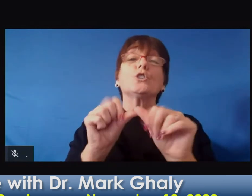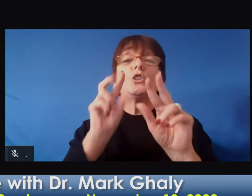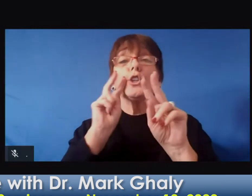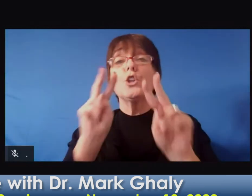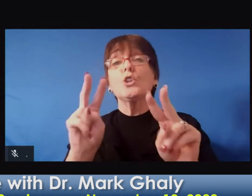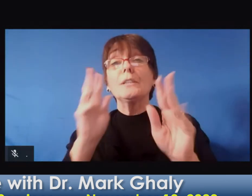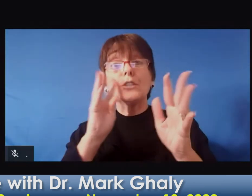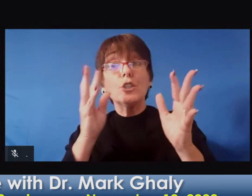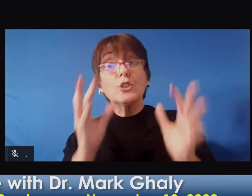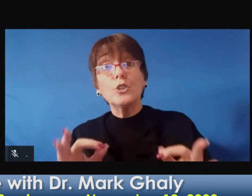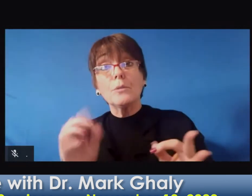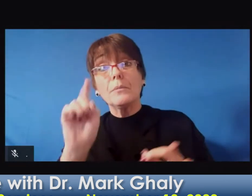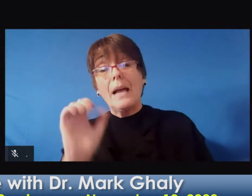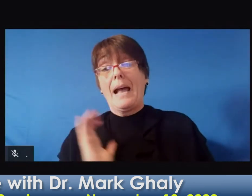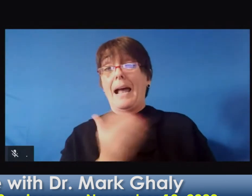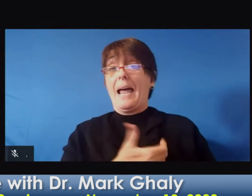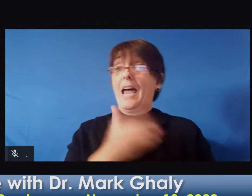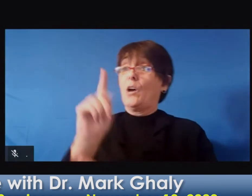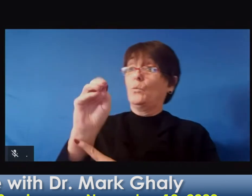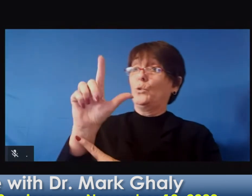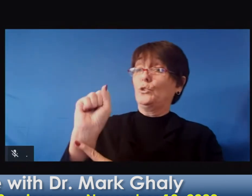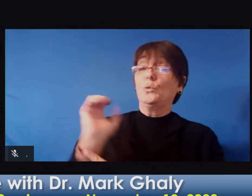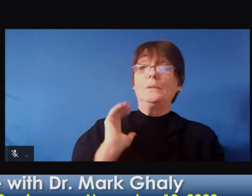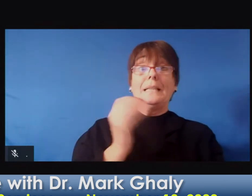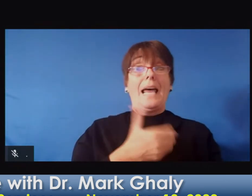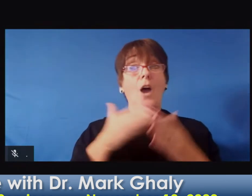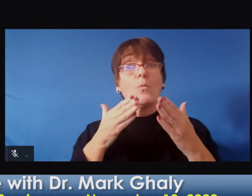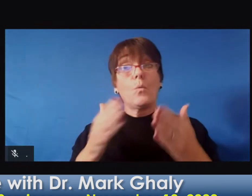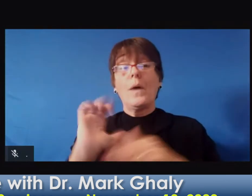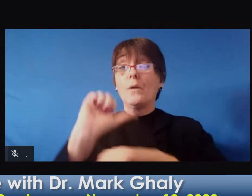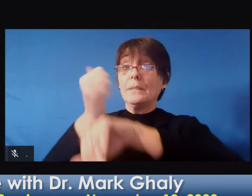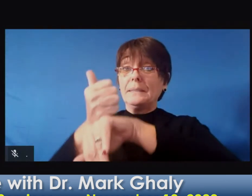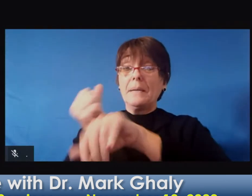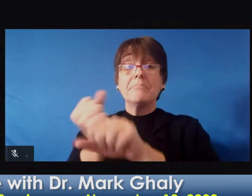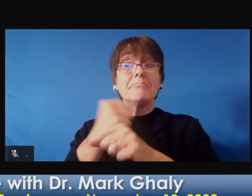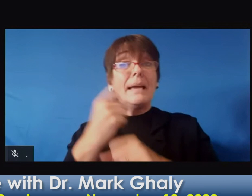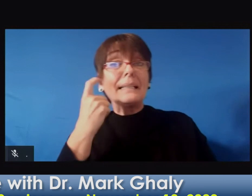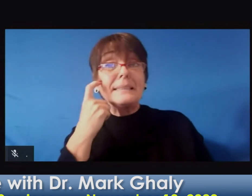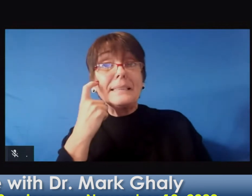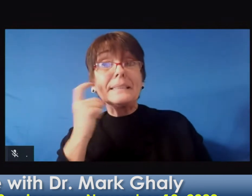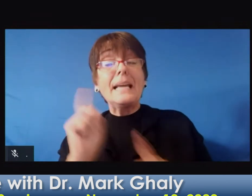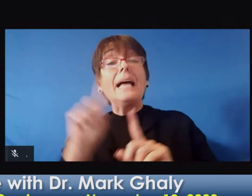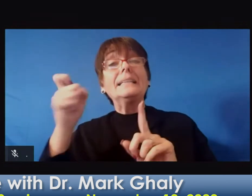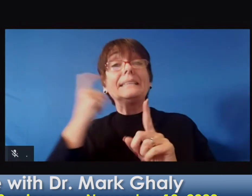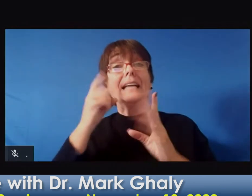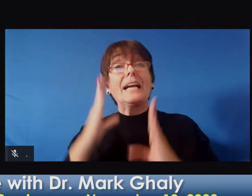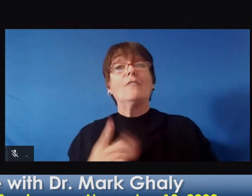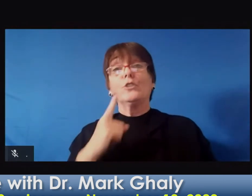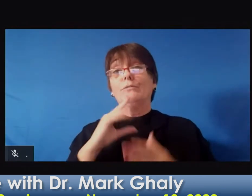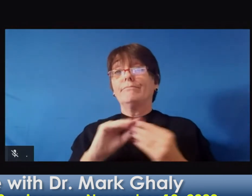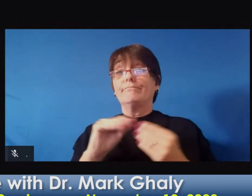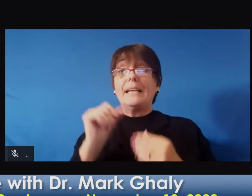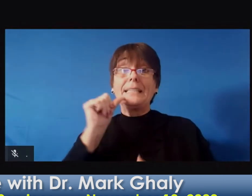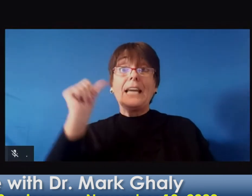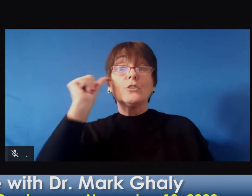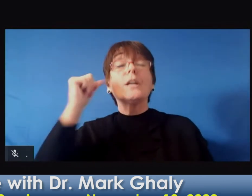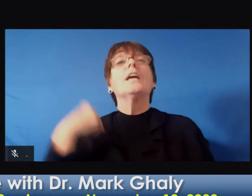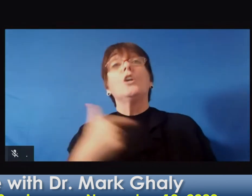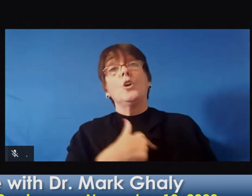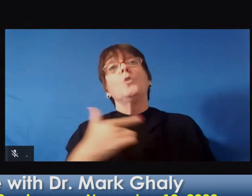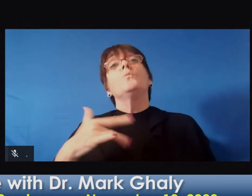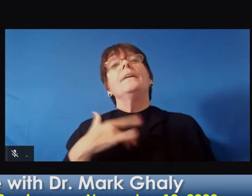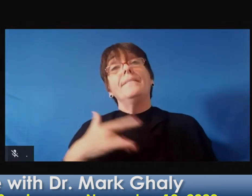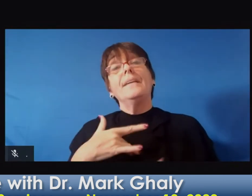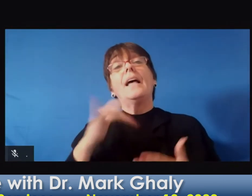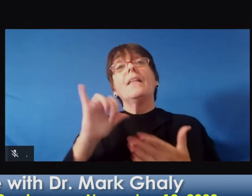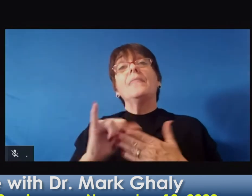determine whether our tools and our framework make sense. As the governor indicated yesterday, we feel that